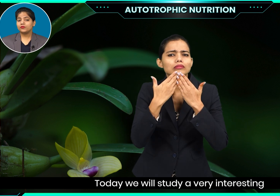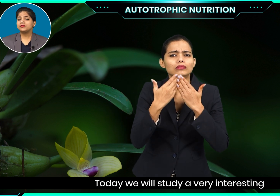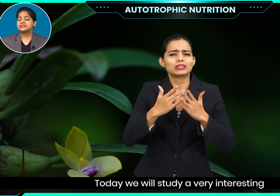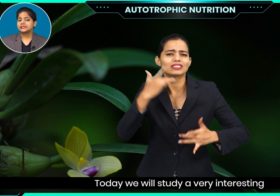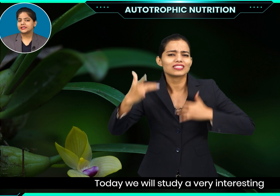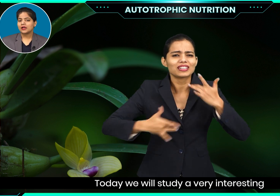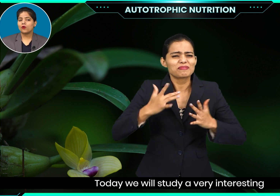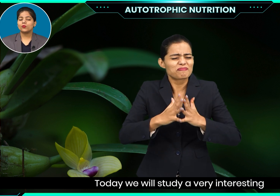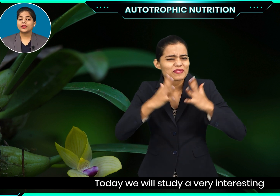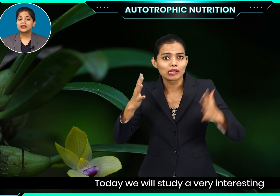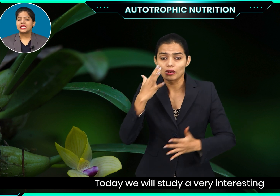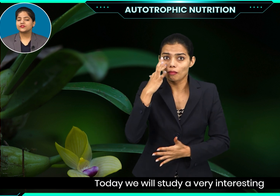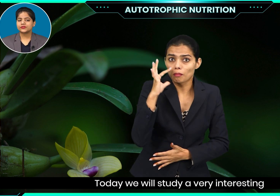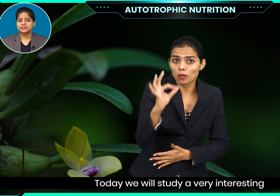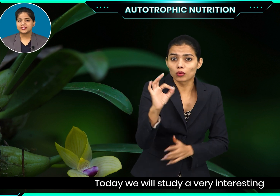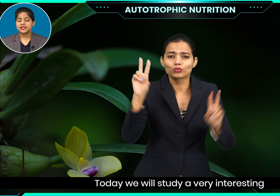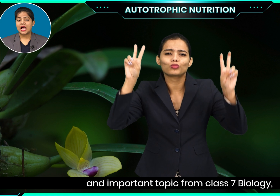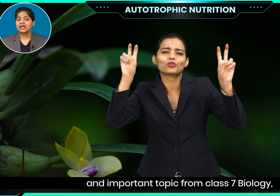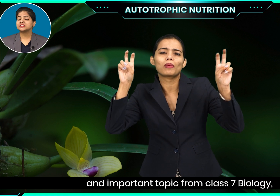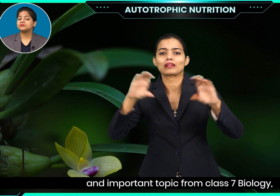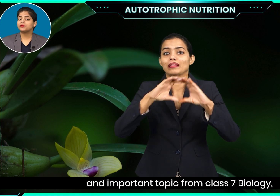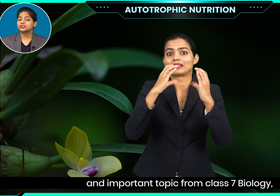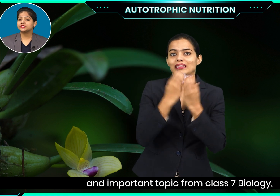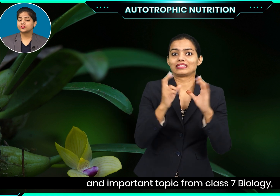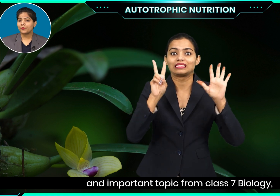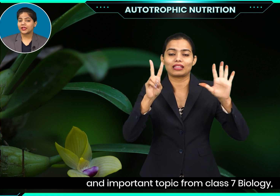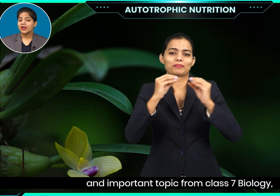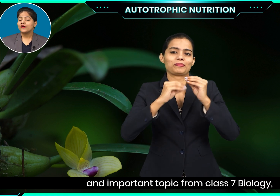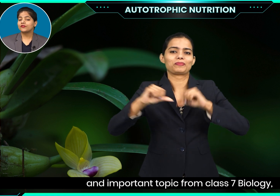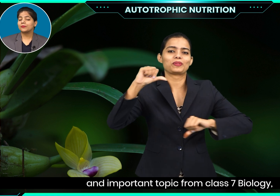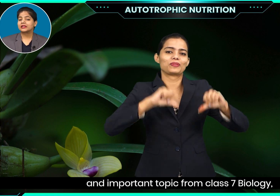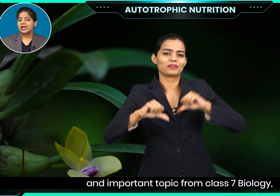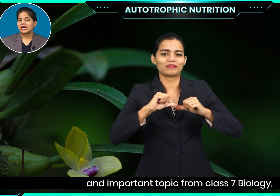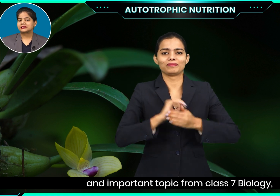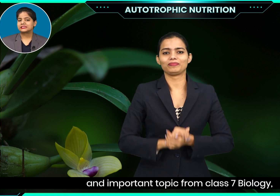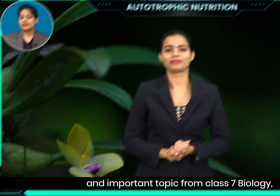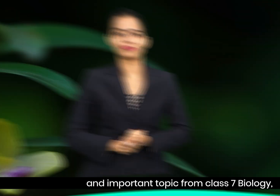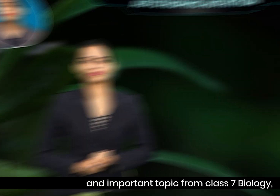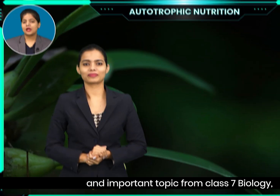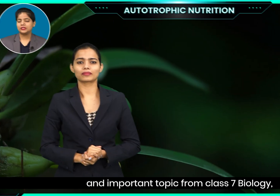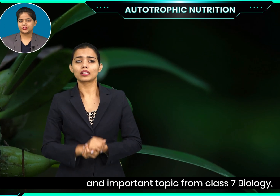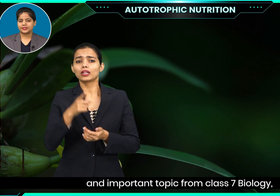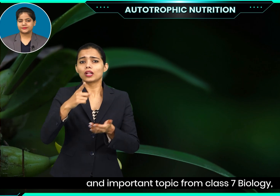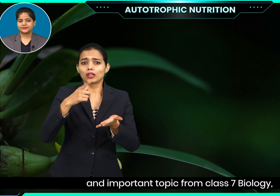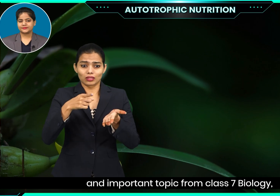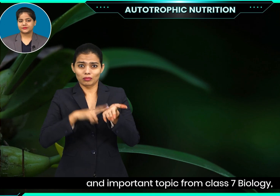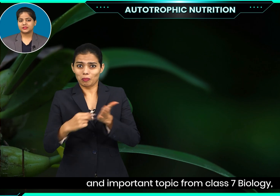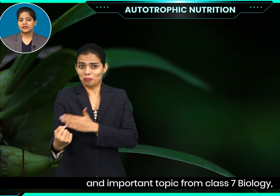Today we will study a very interesting and important topic from class 7